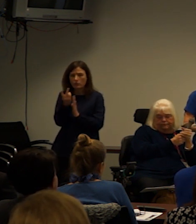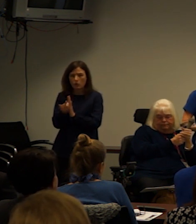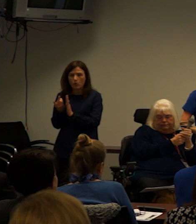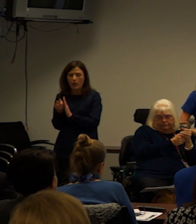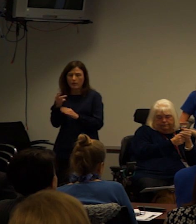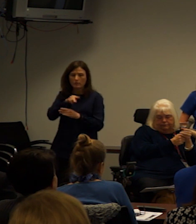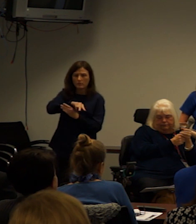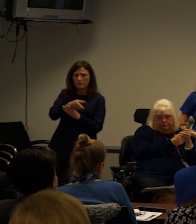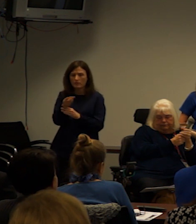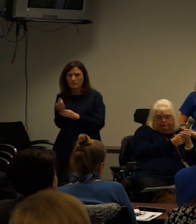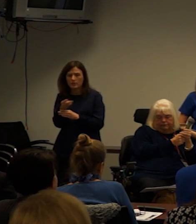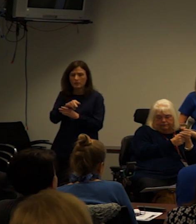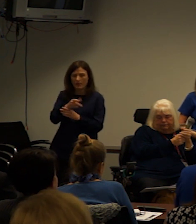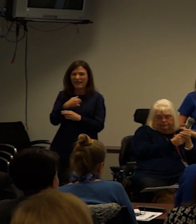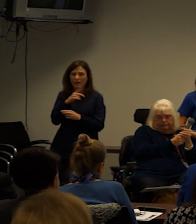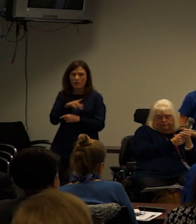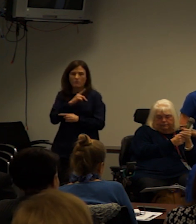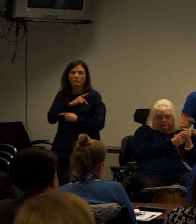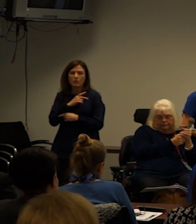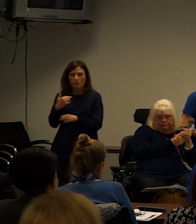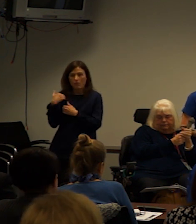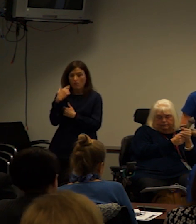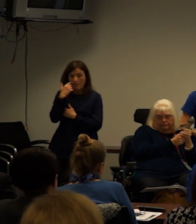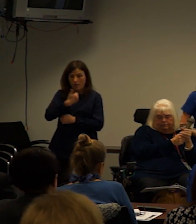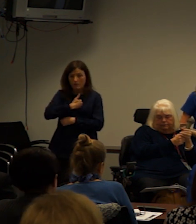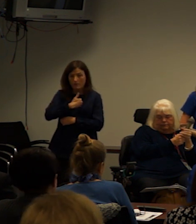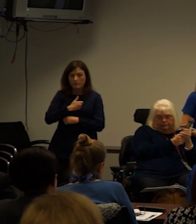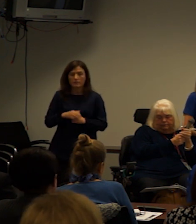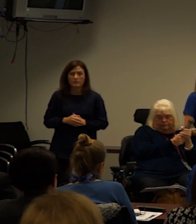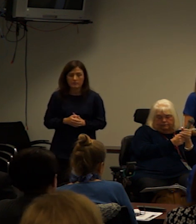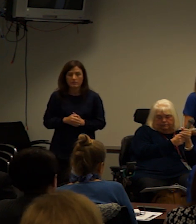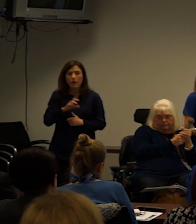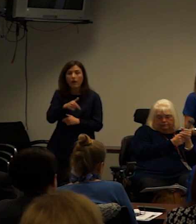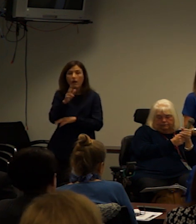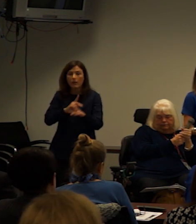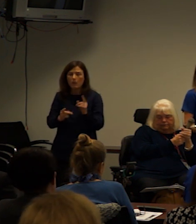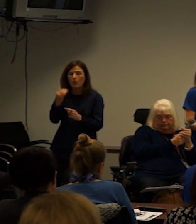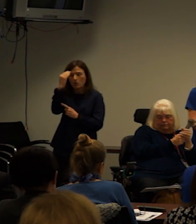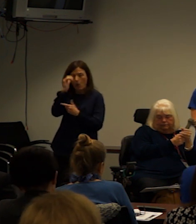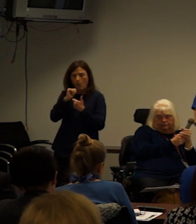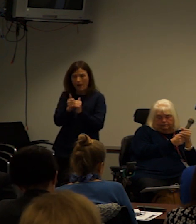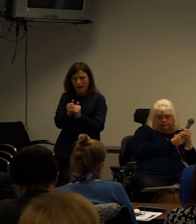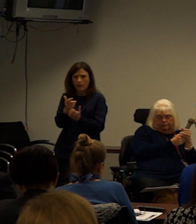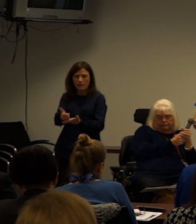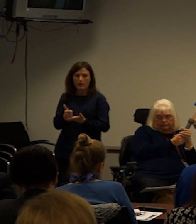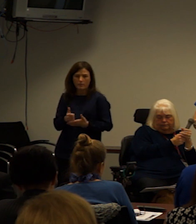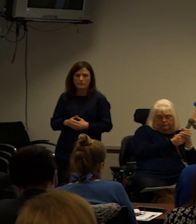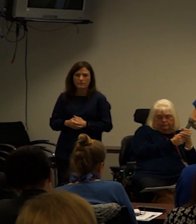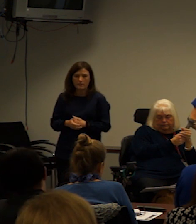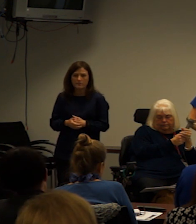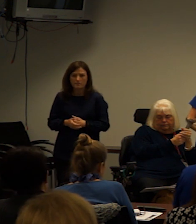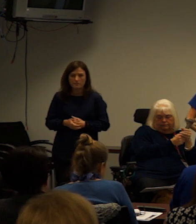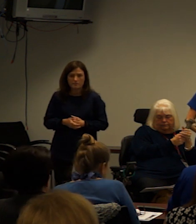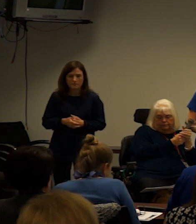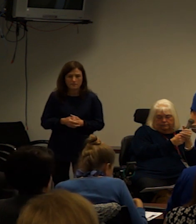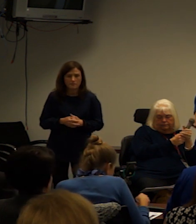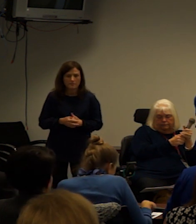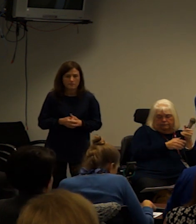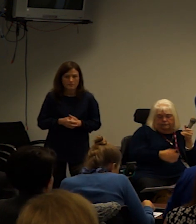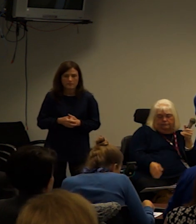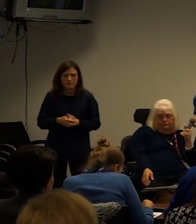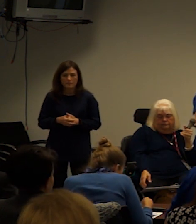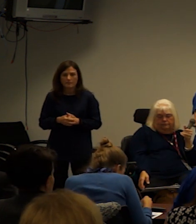We have to take that personal responsibility for ourselves so that other people will know how to help us, okay? All